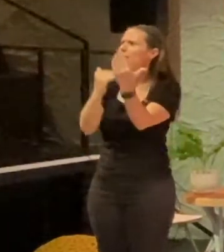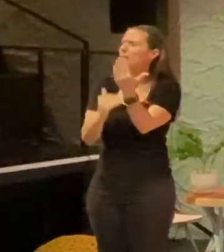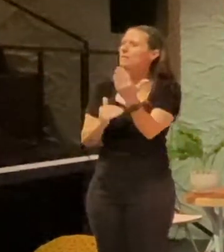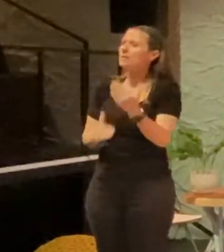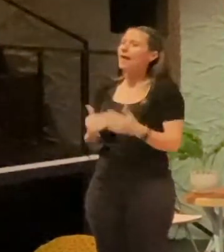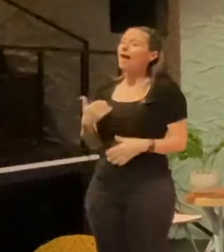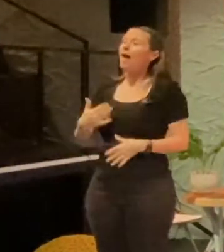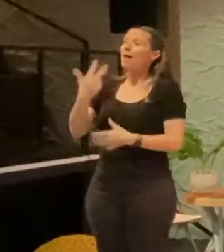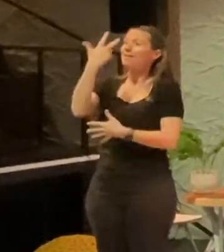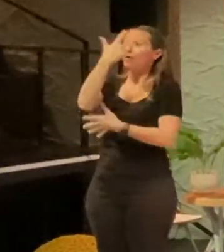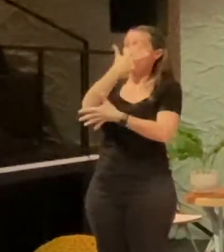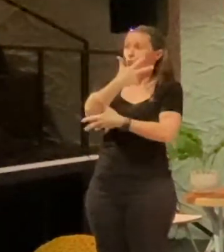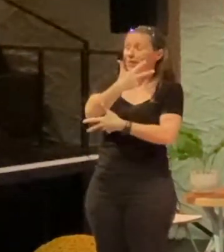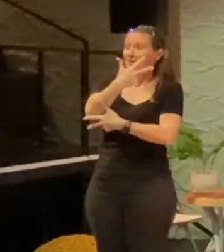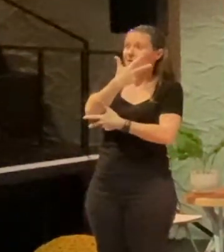gives